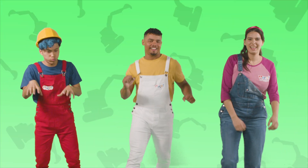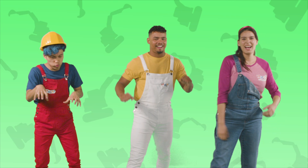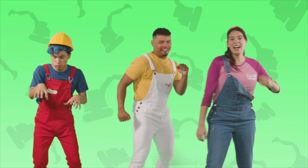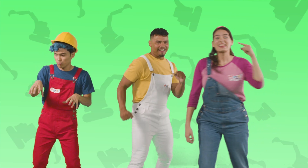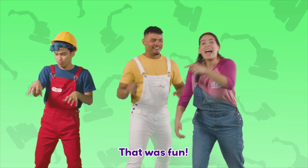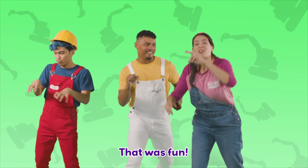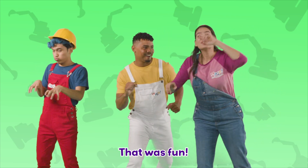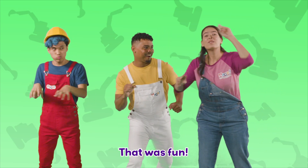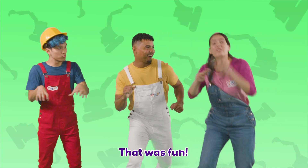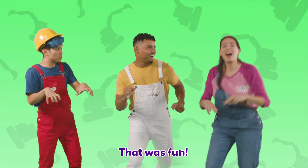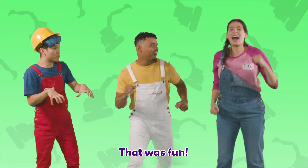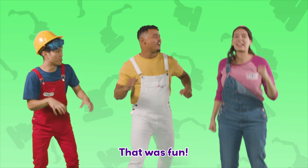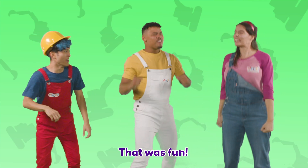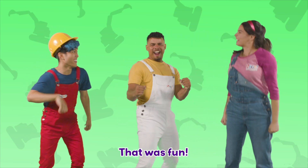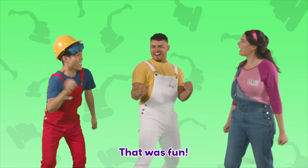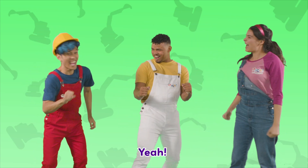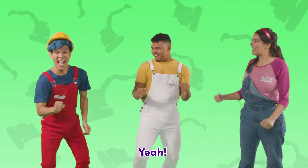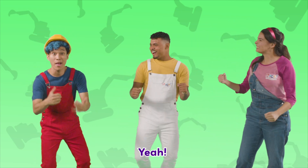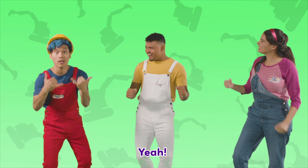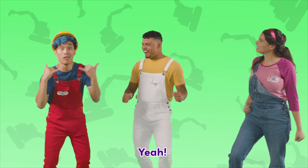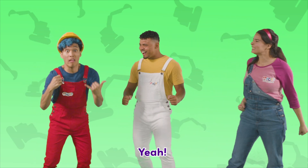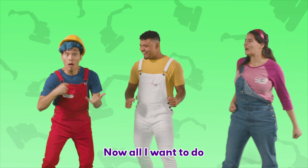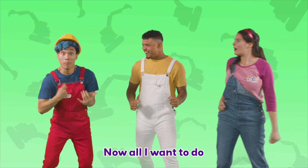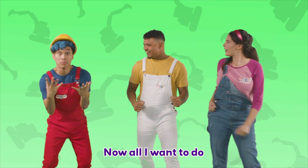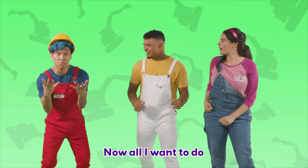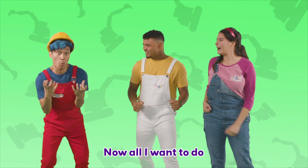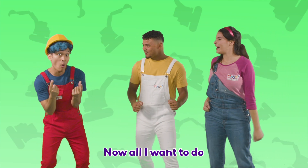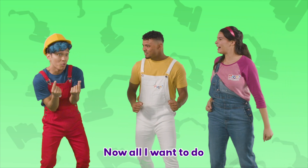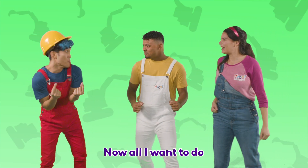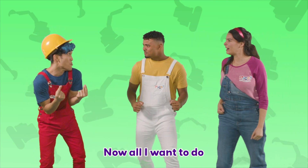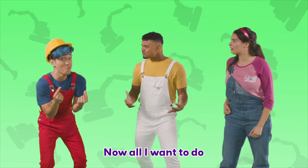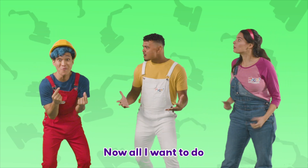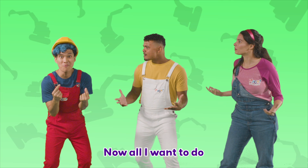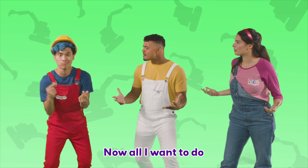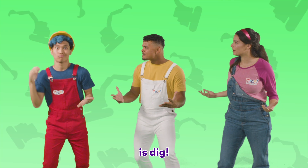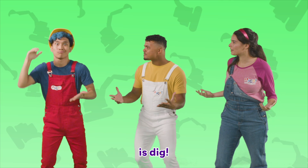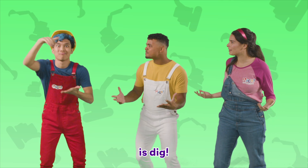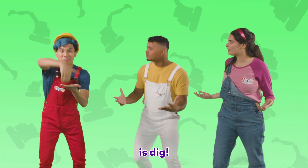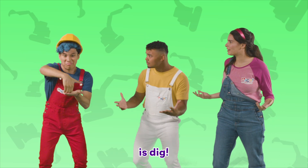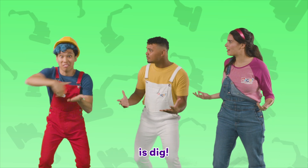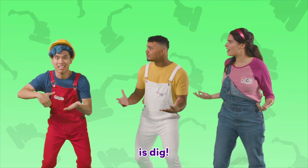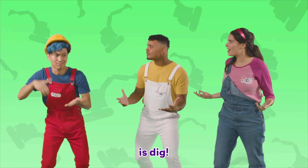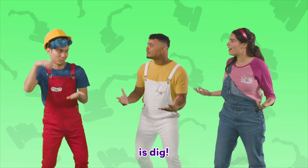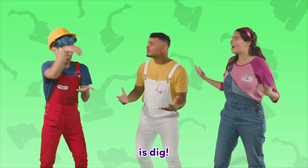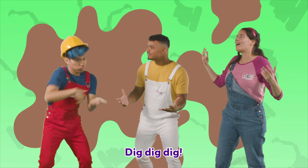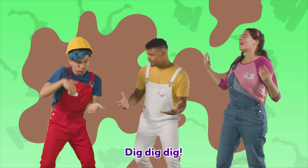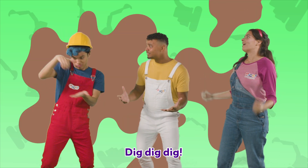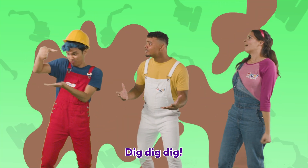That was fun! Yeah, now all I want to do is dig, dig,